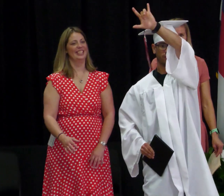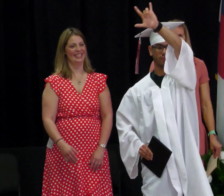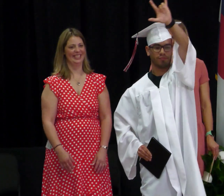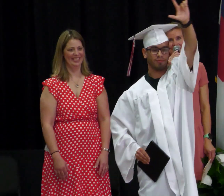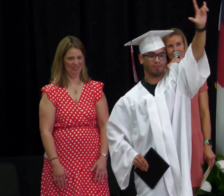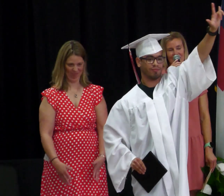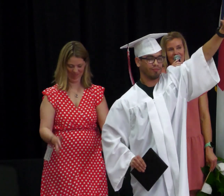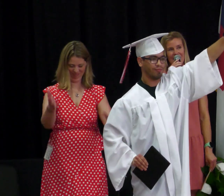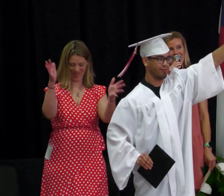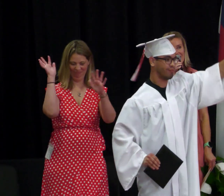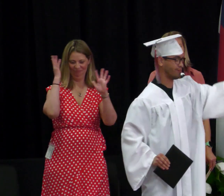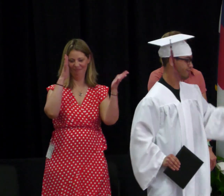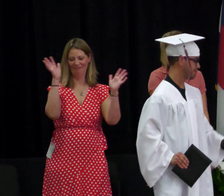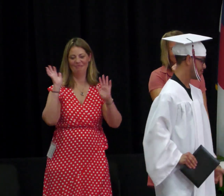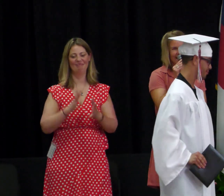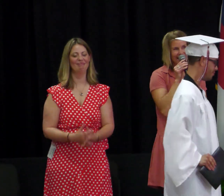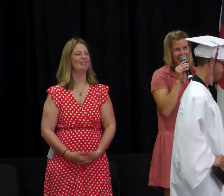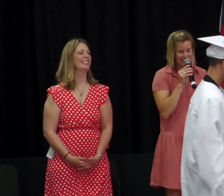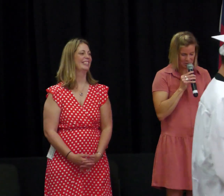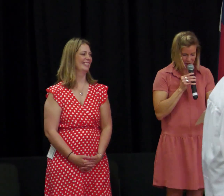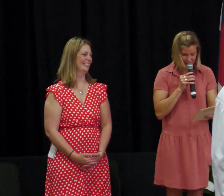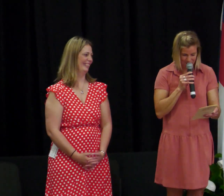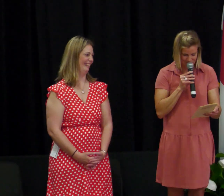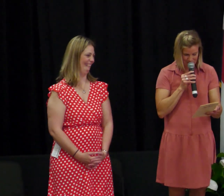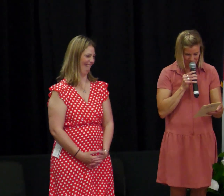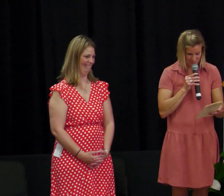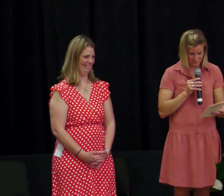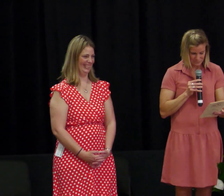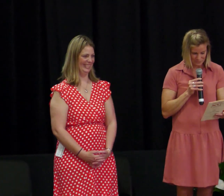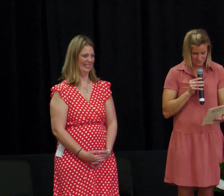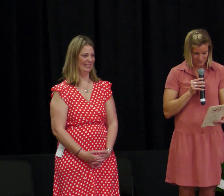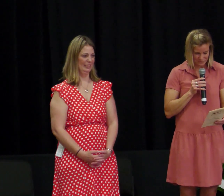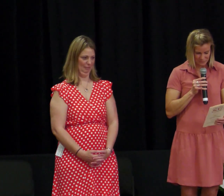And he's giving an I love you sign To the crowd